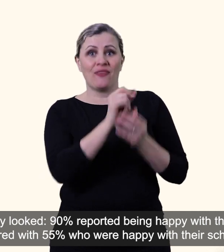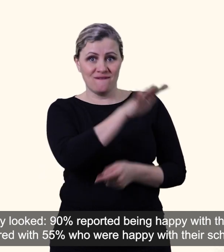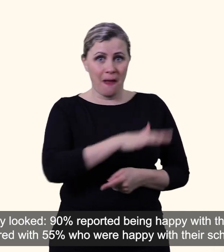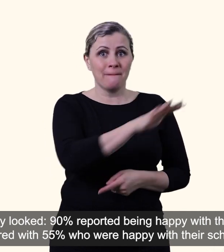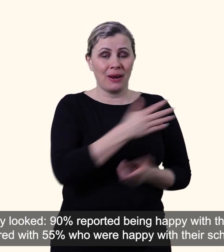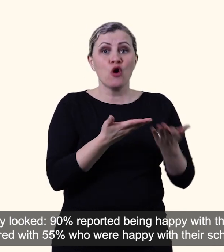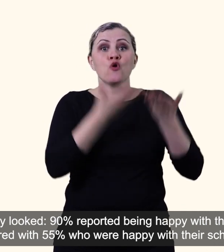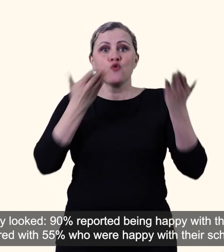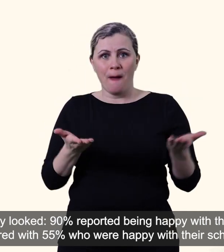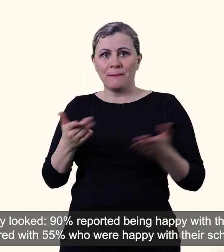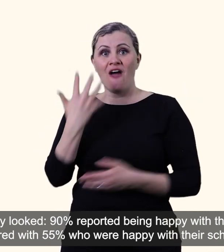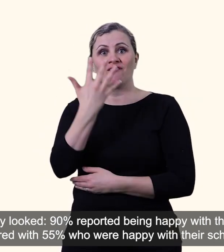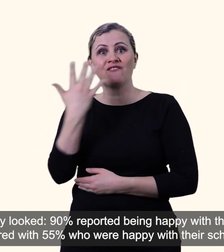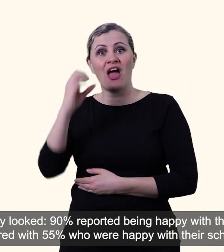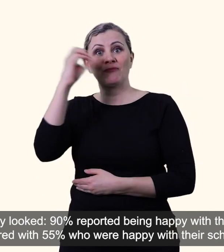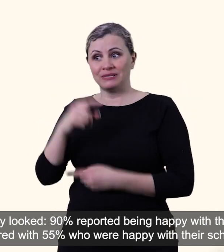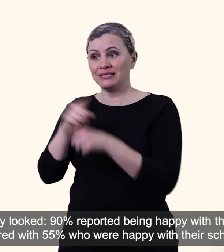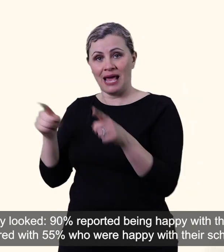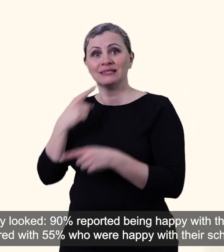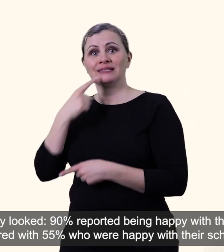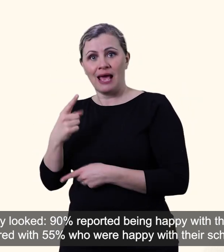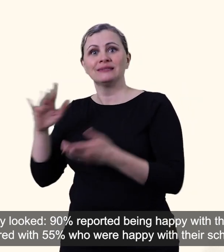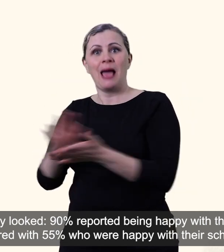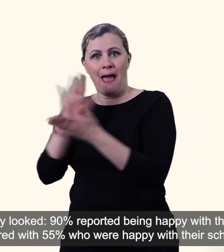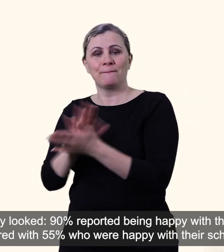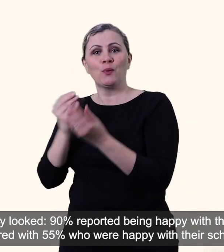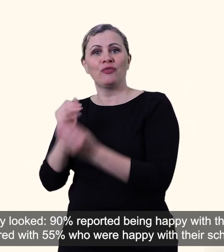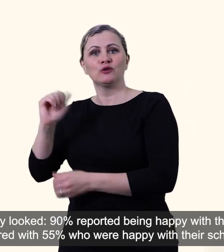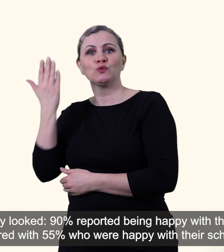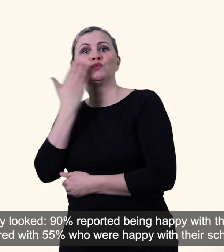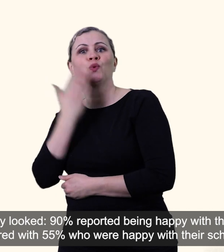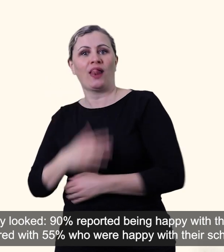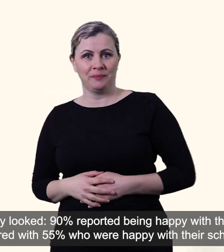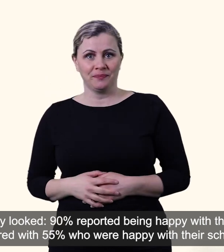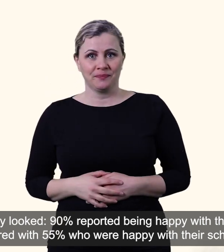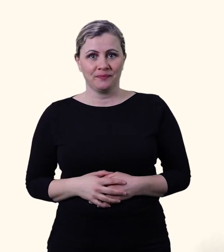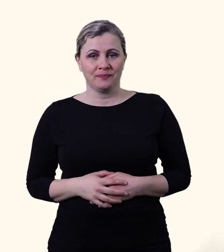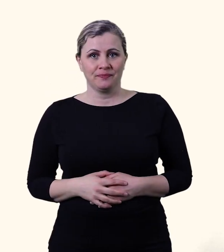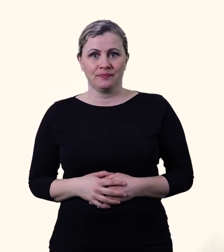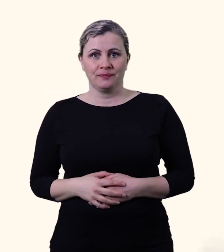family, compared with 55% who were happy with their school.